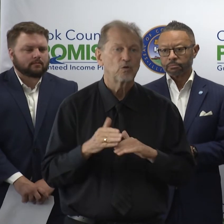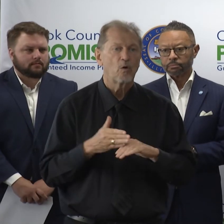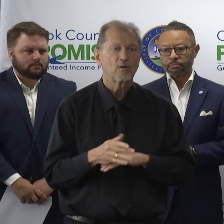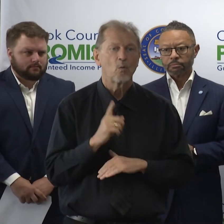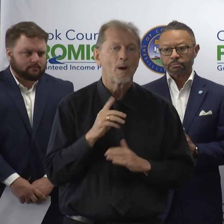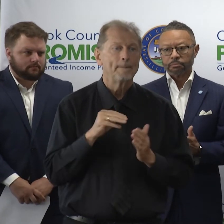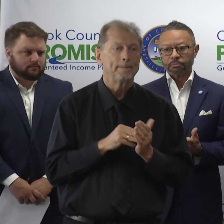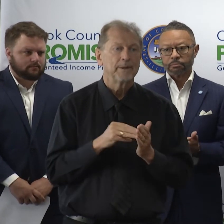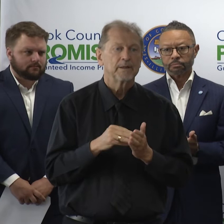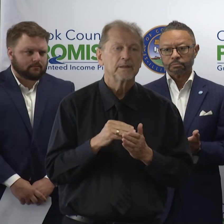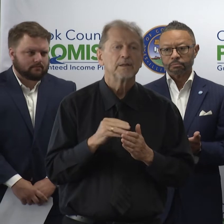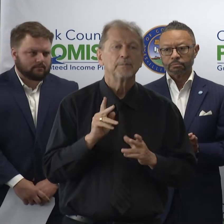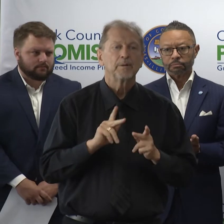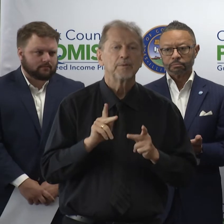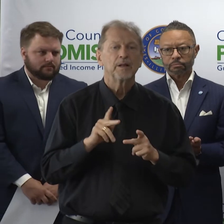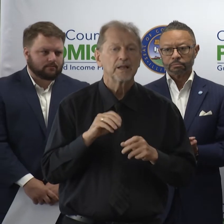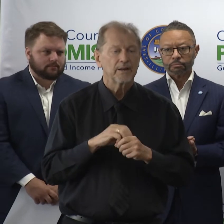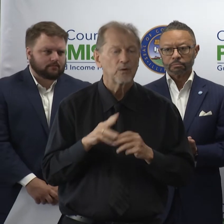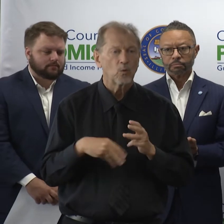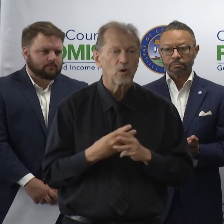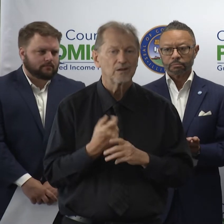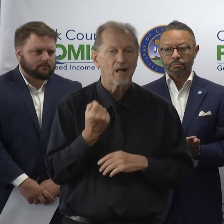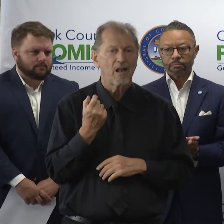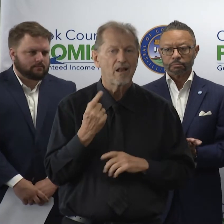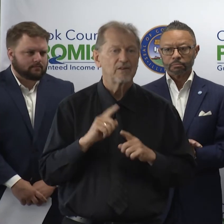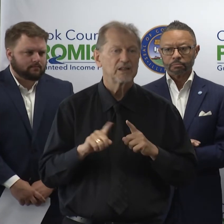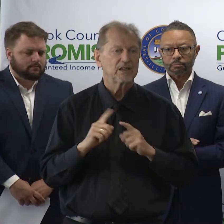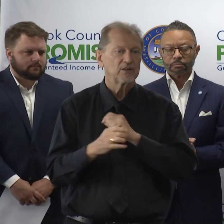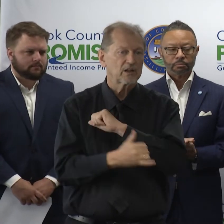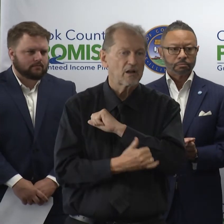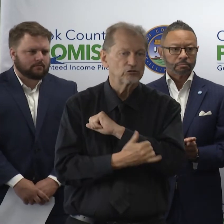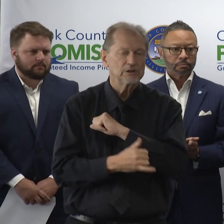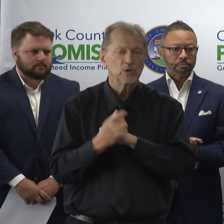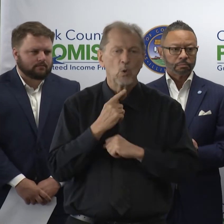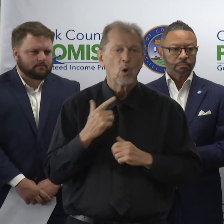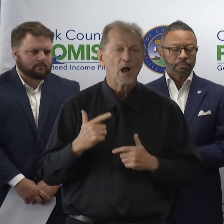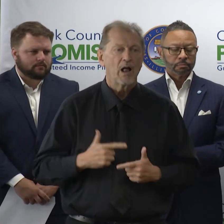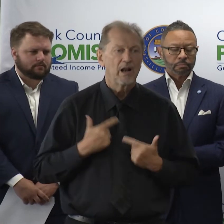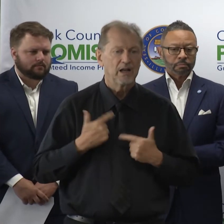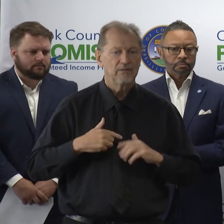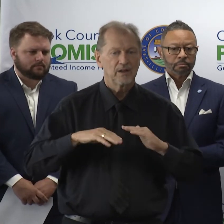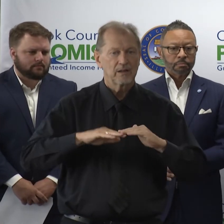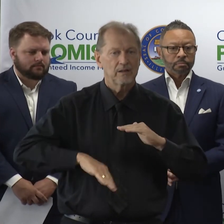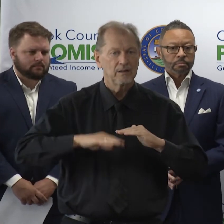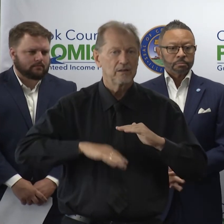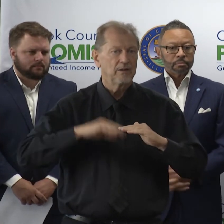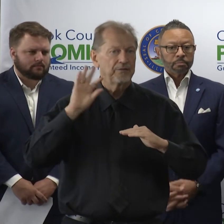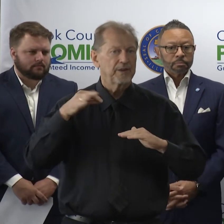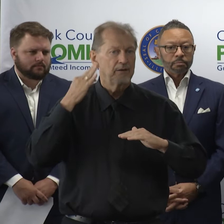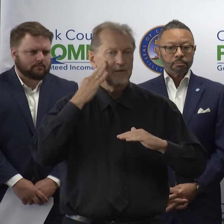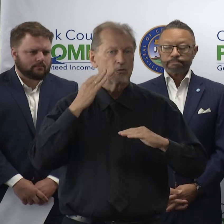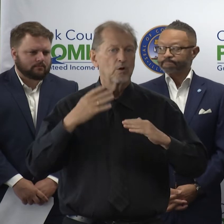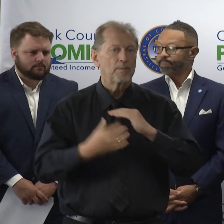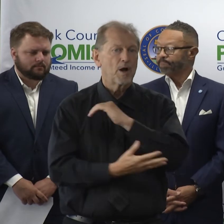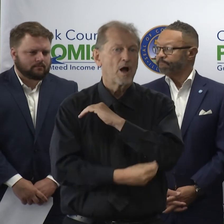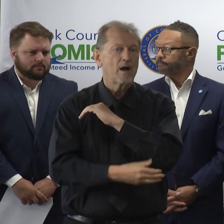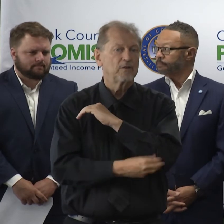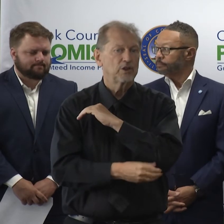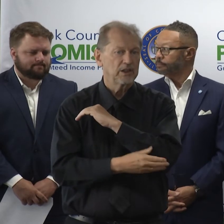around the world in 11 countries who are living at or below the equivalent of the federal poverty line in other